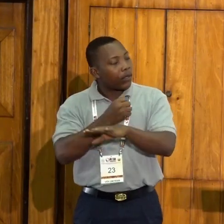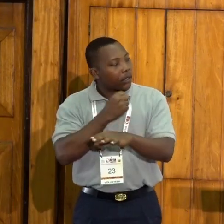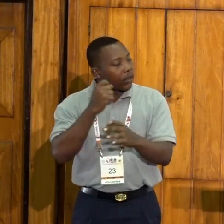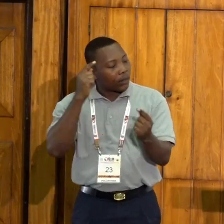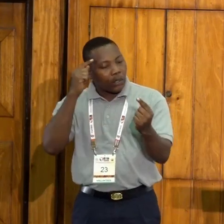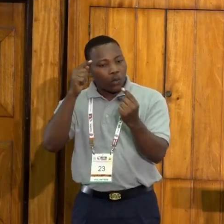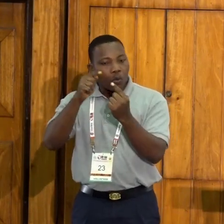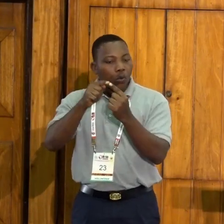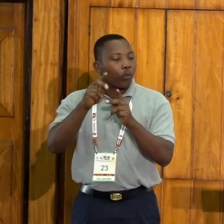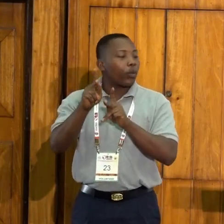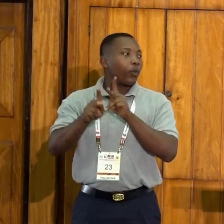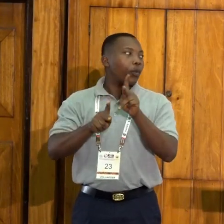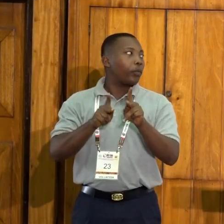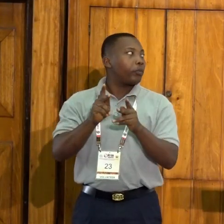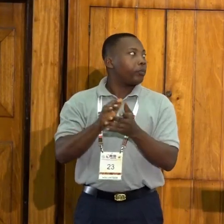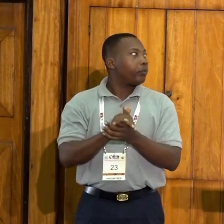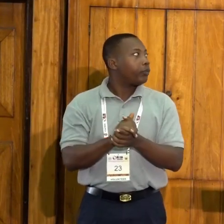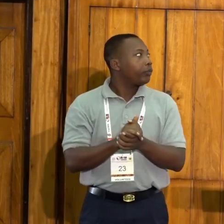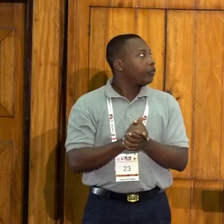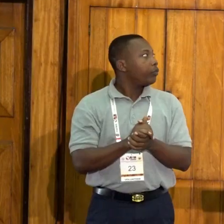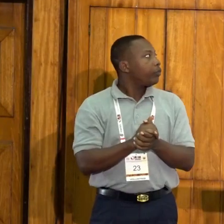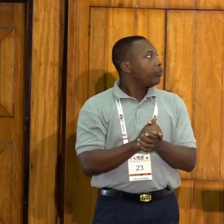beneficiaries.